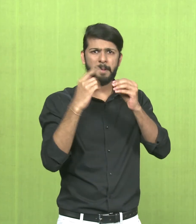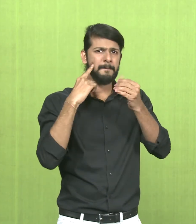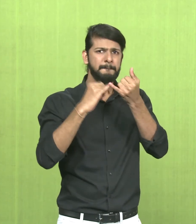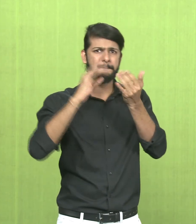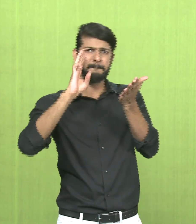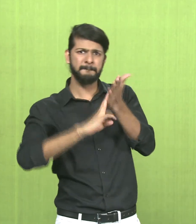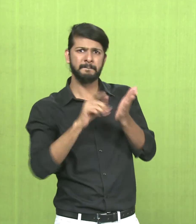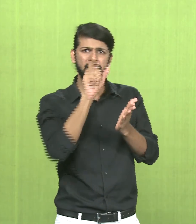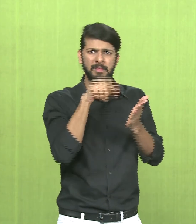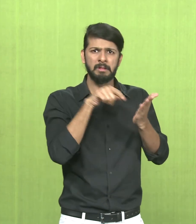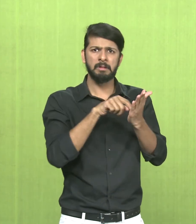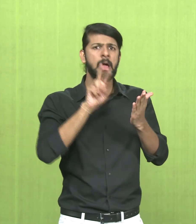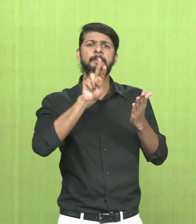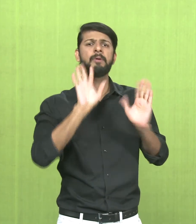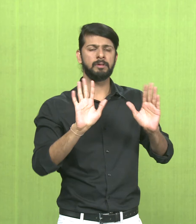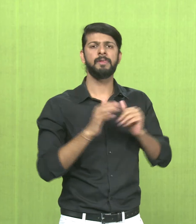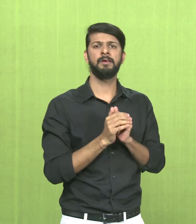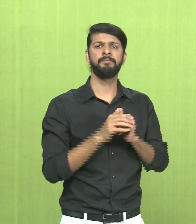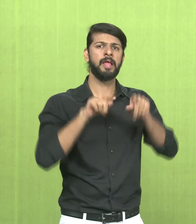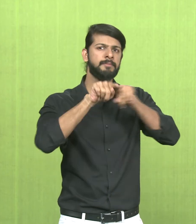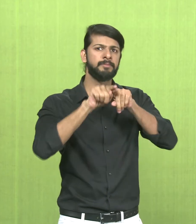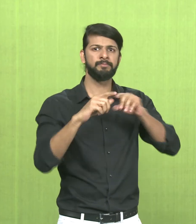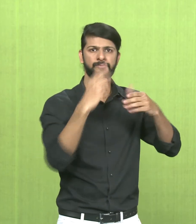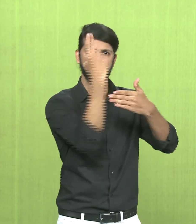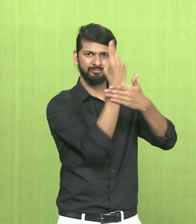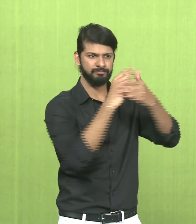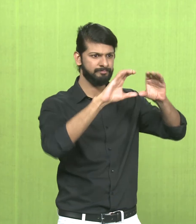In Cubism, the artist